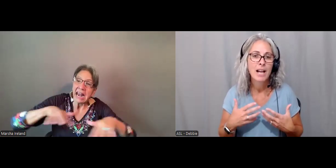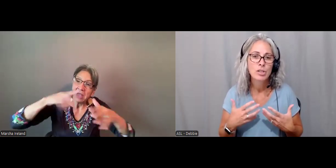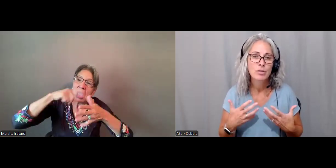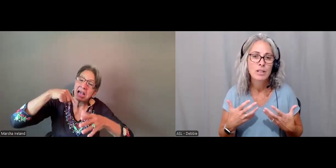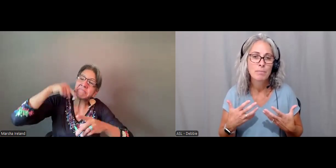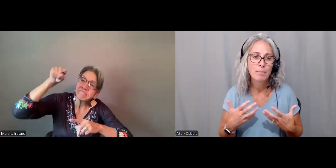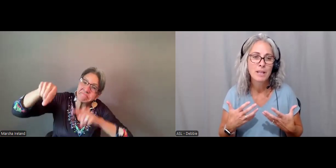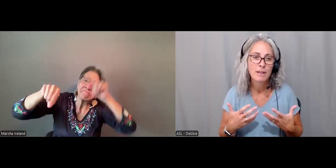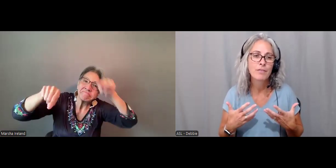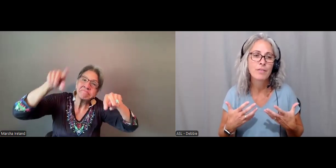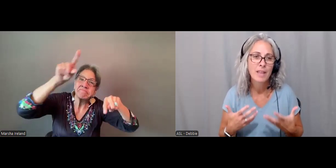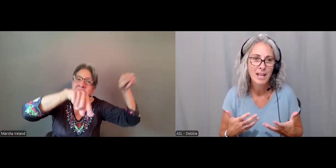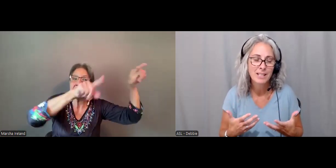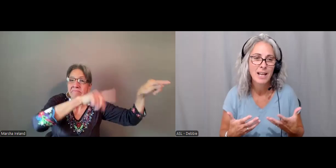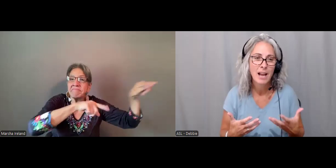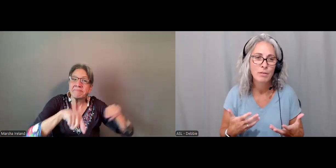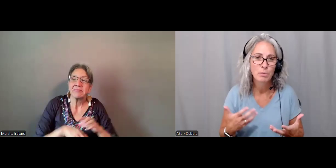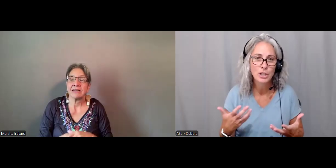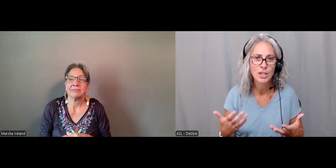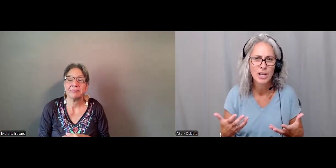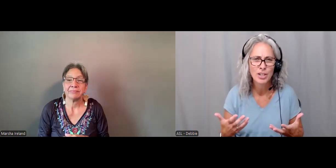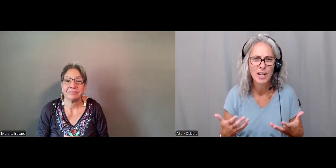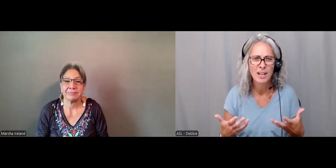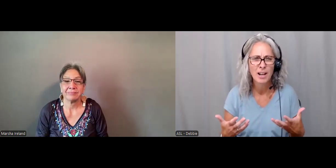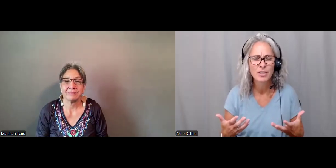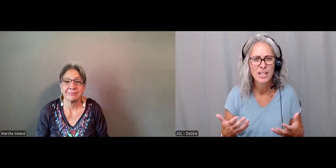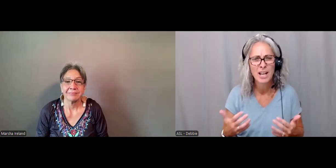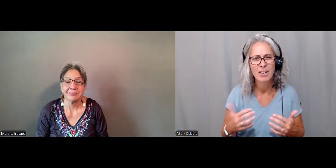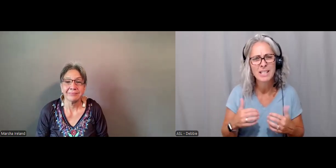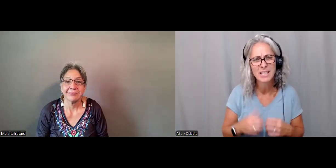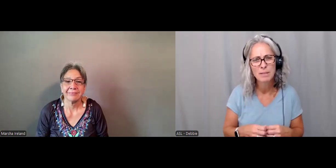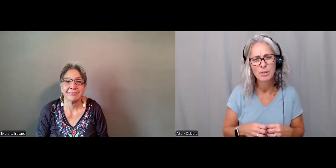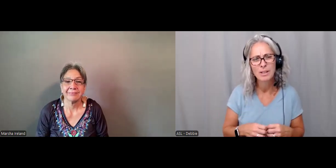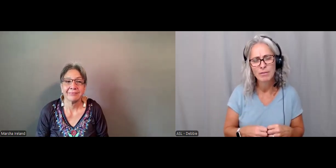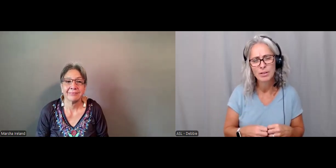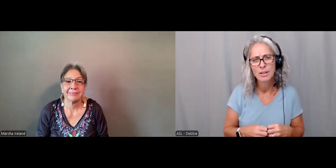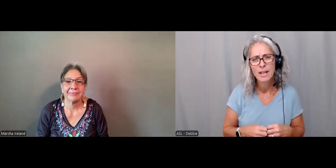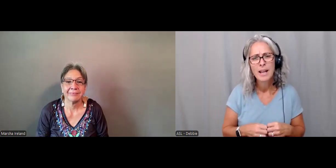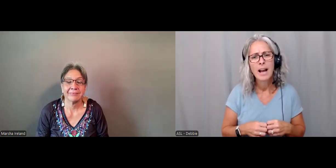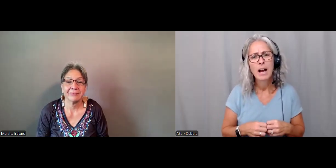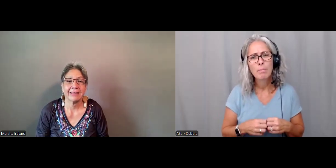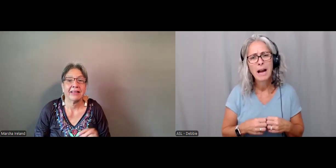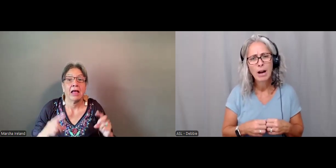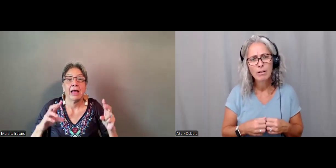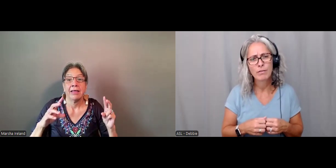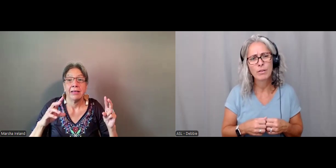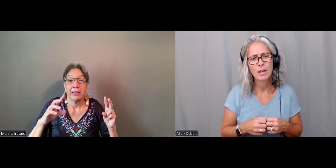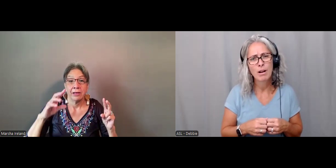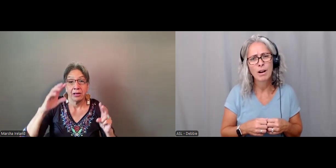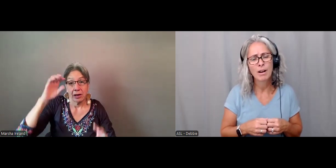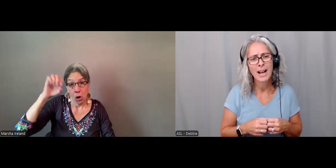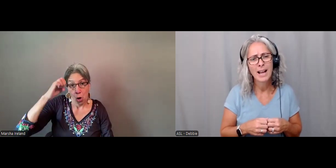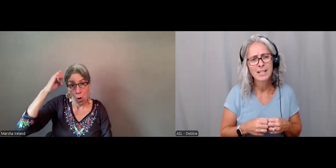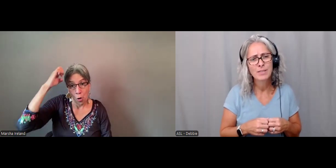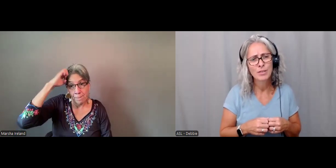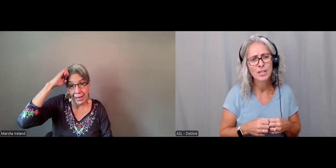to actually give thanks and have appreciation and understand on a deeper level how powerful we